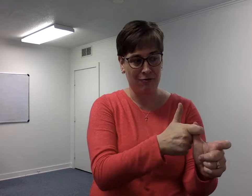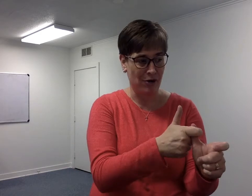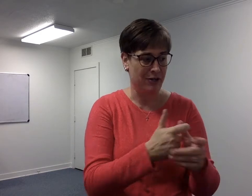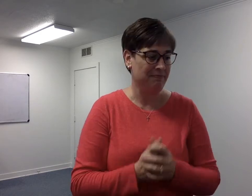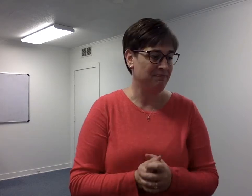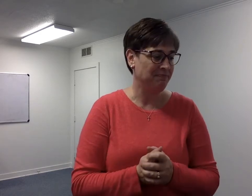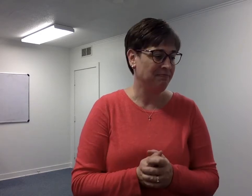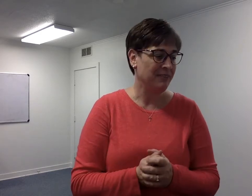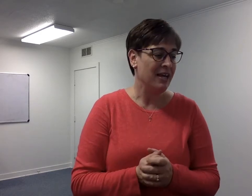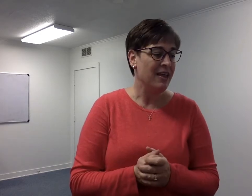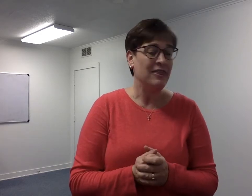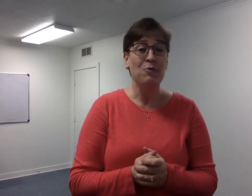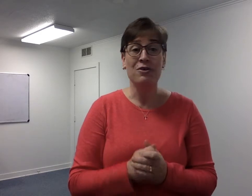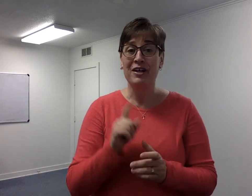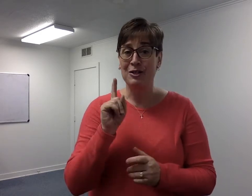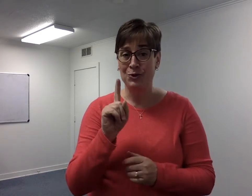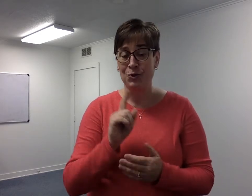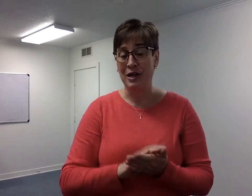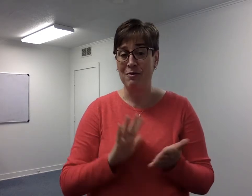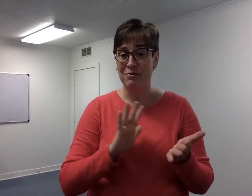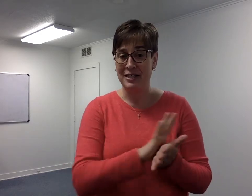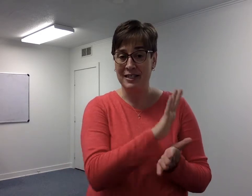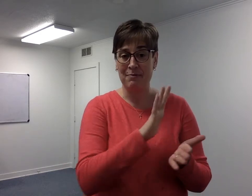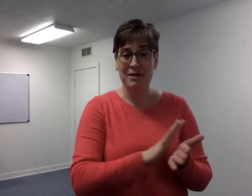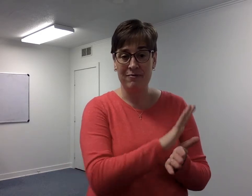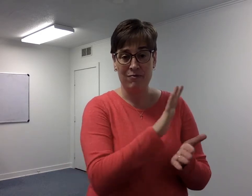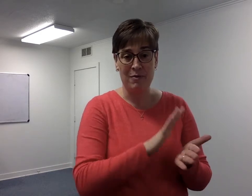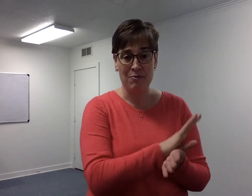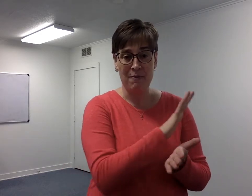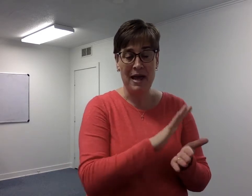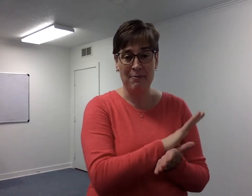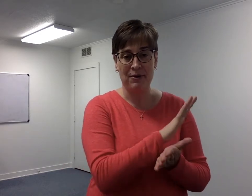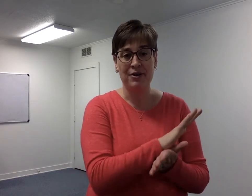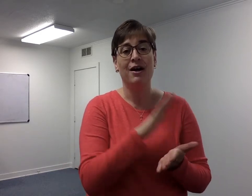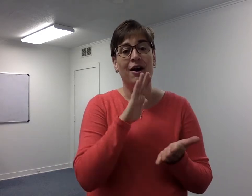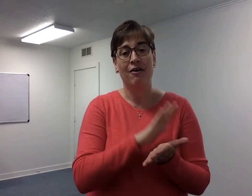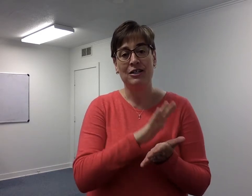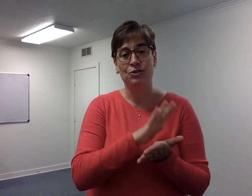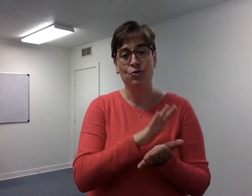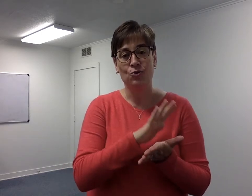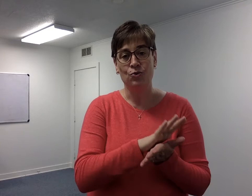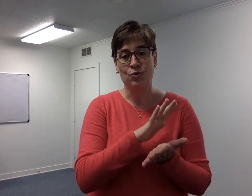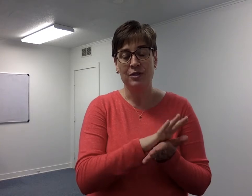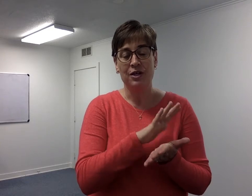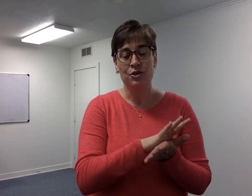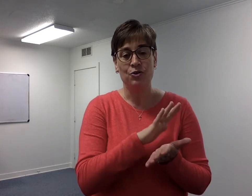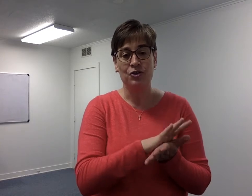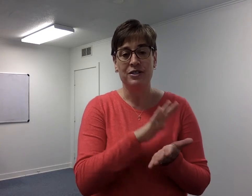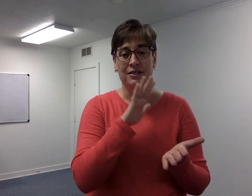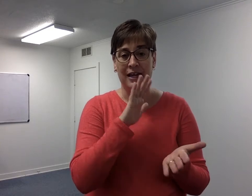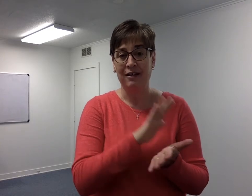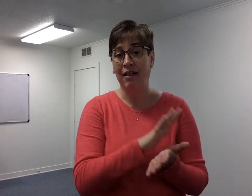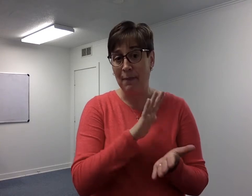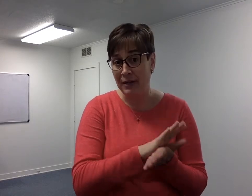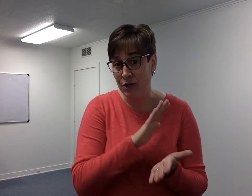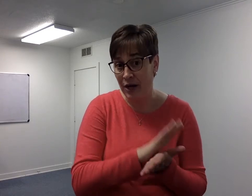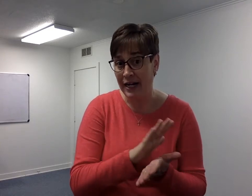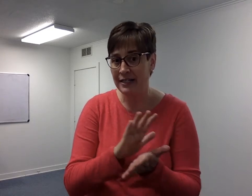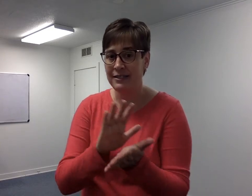run. Then we've got school. Now remember I said remember paper. All right, school, you're just like clapping your hands,